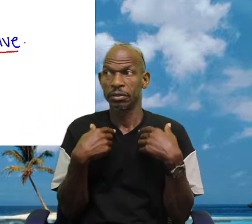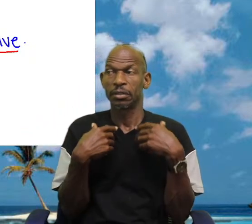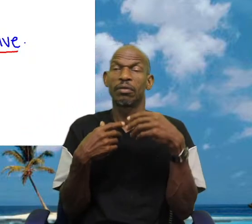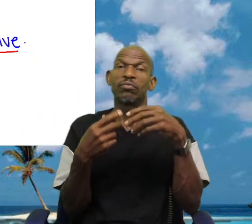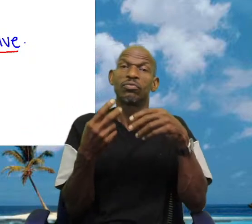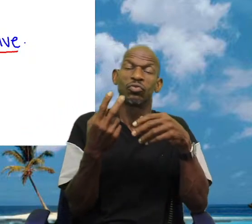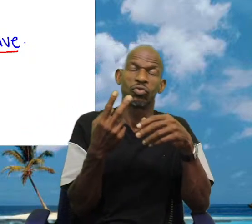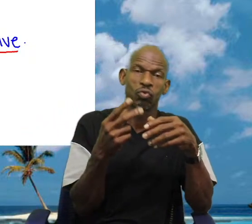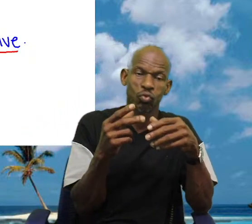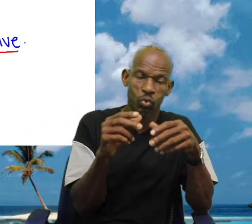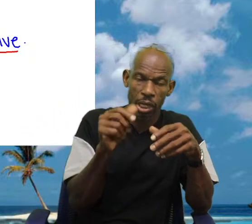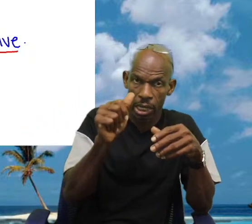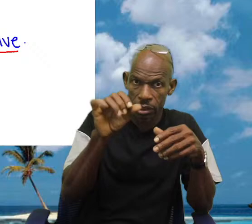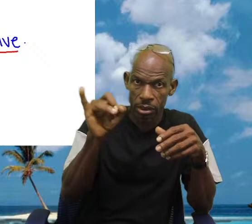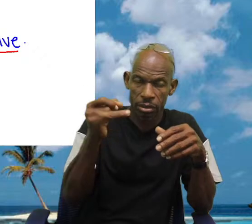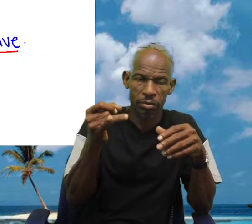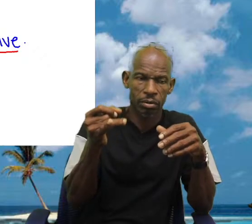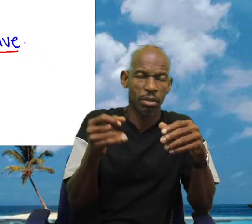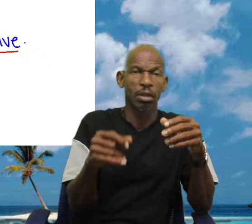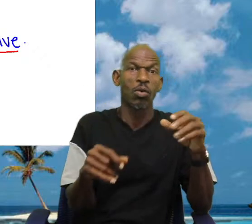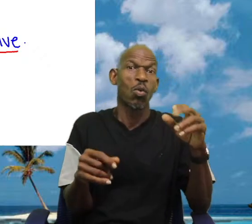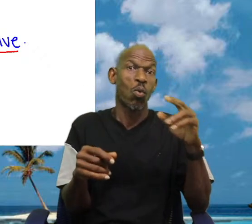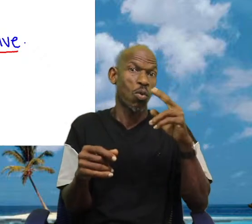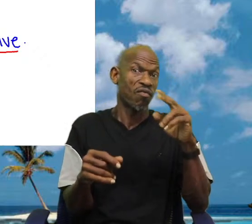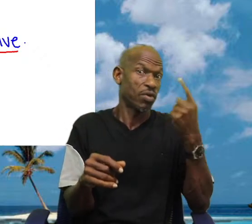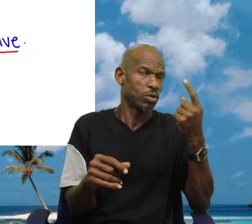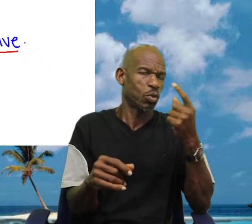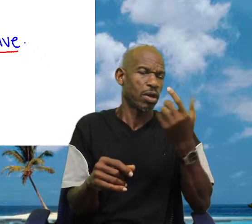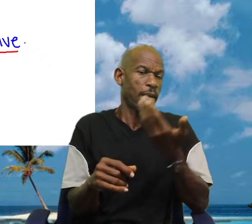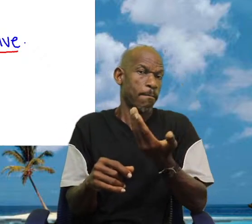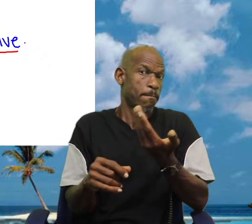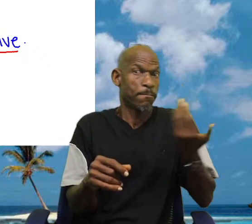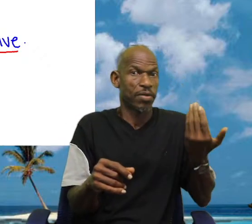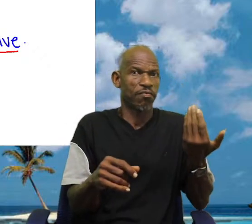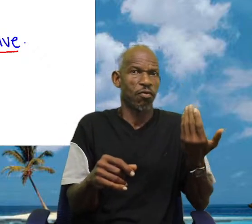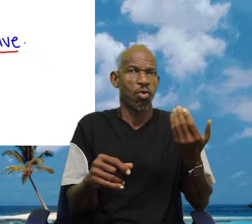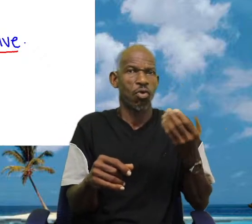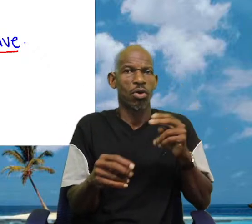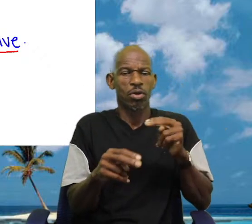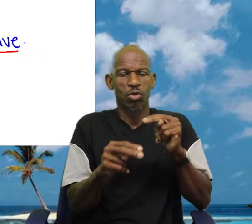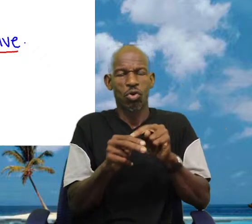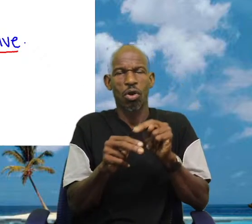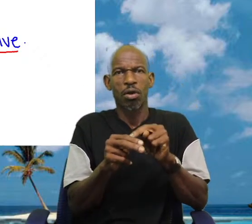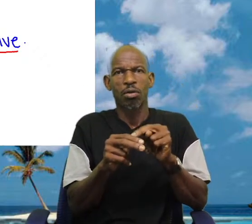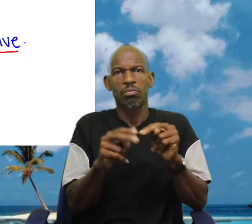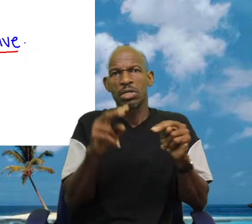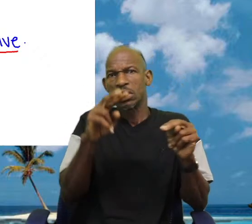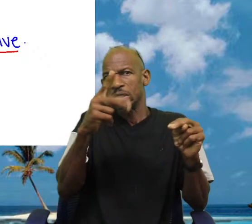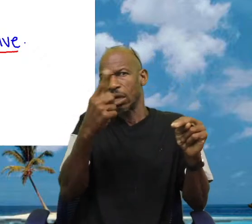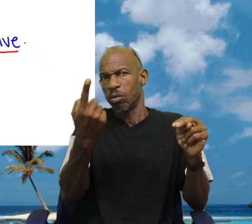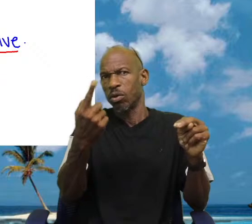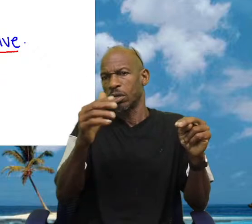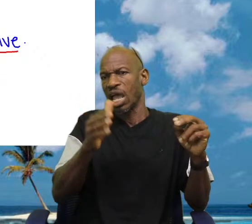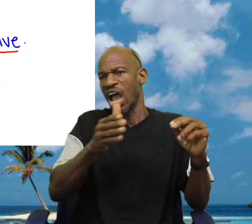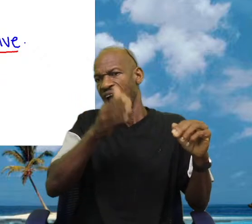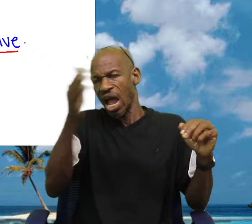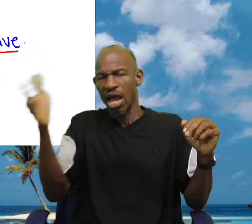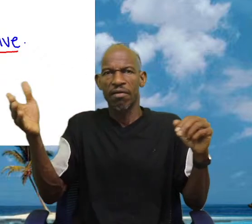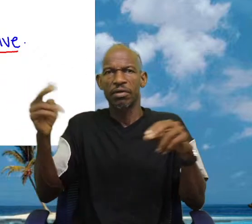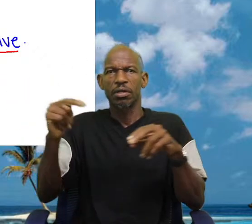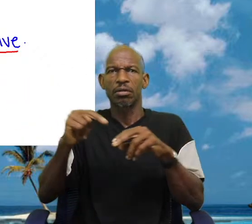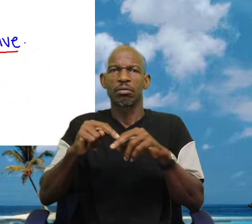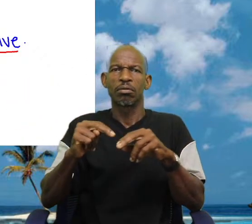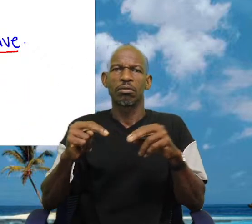after the noun. So I can write